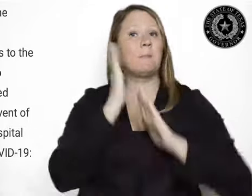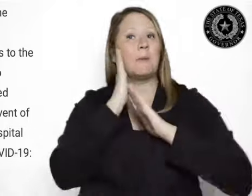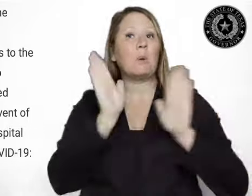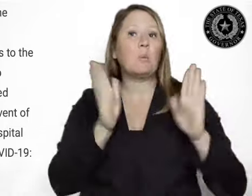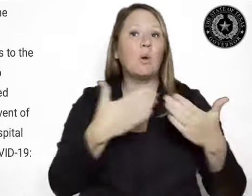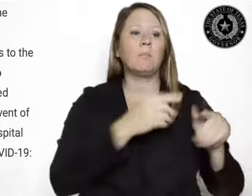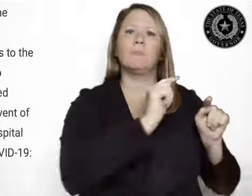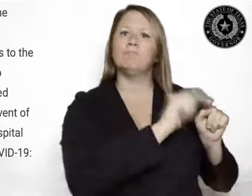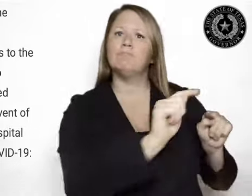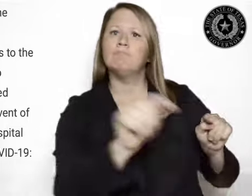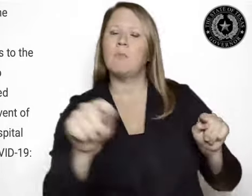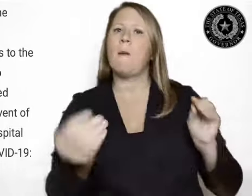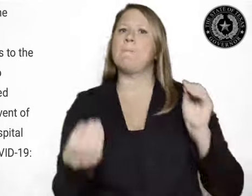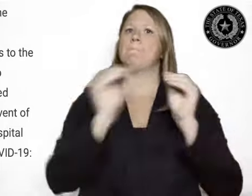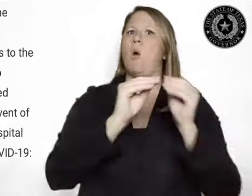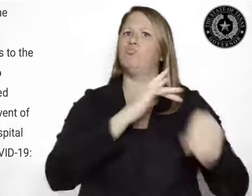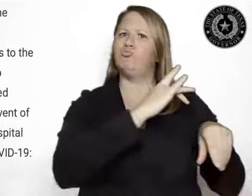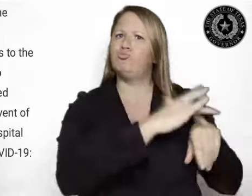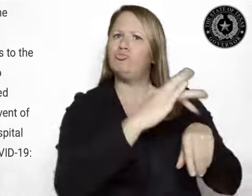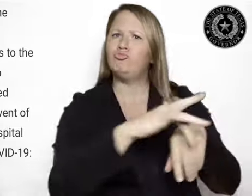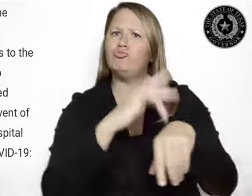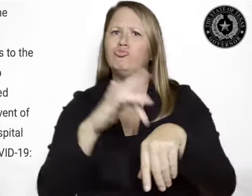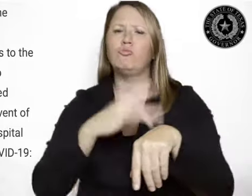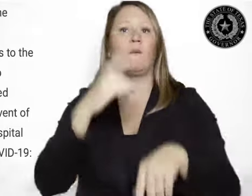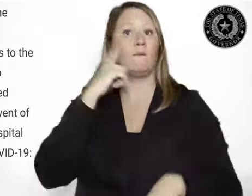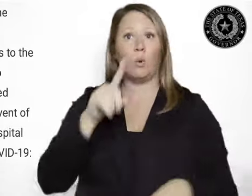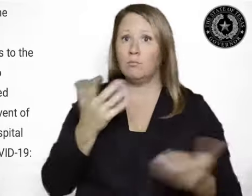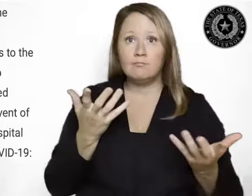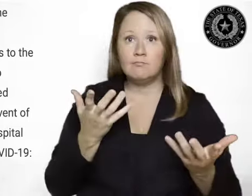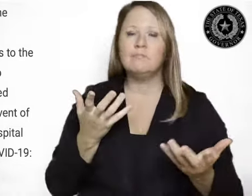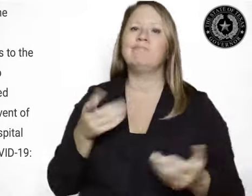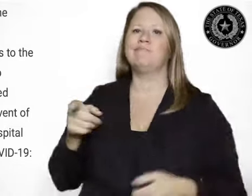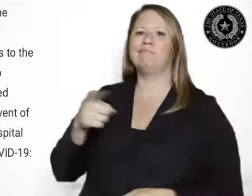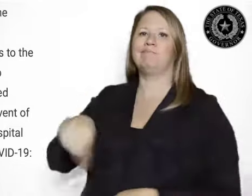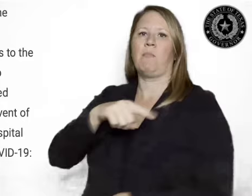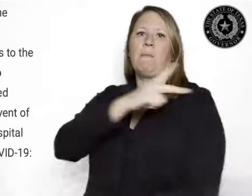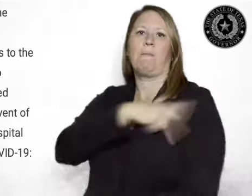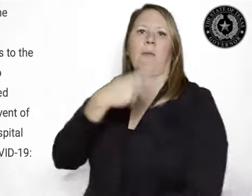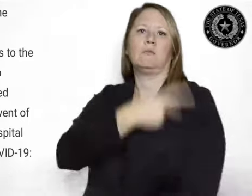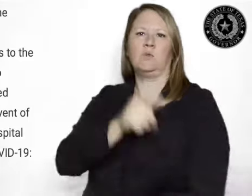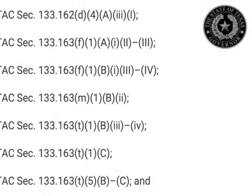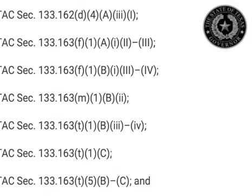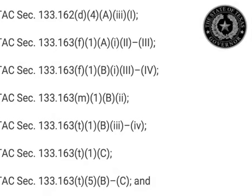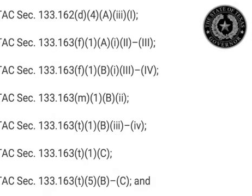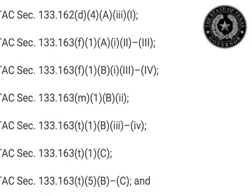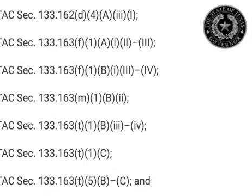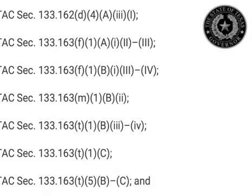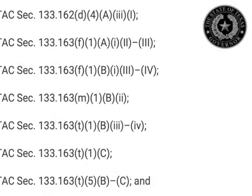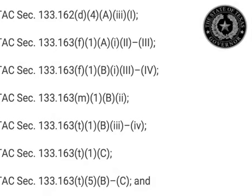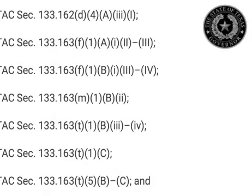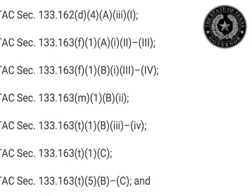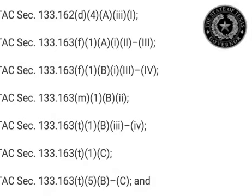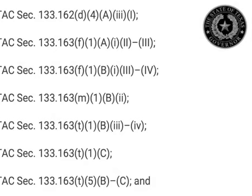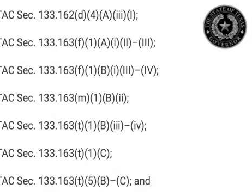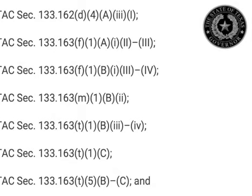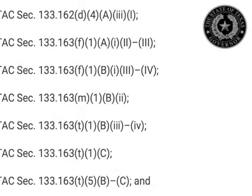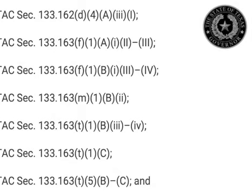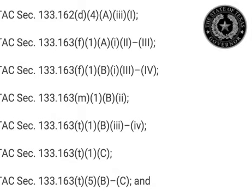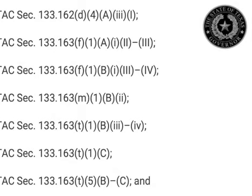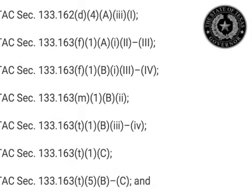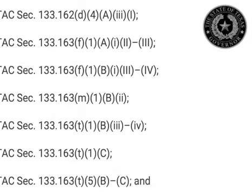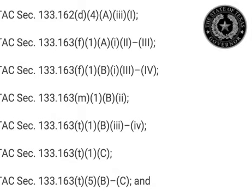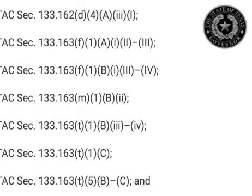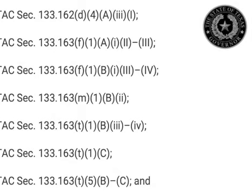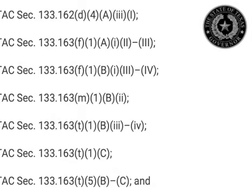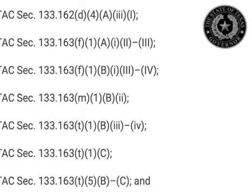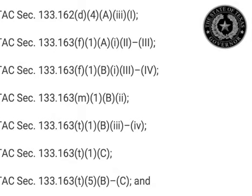in the event of surge needs for hospital capacity due to COVID-19. 25 TAC